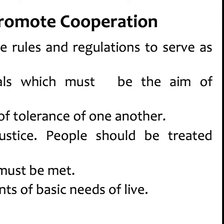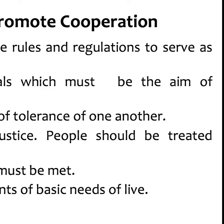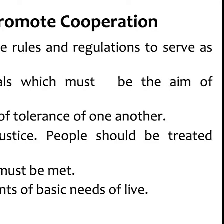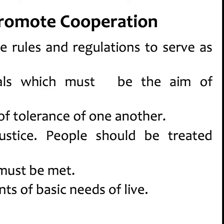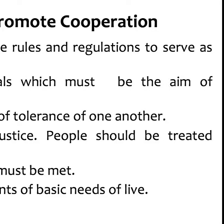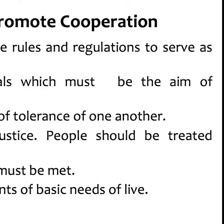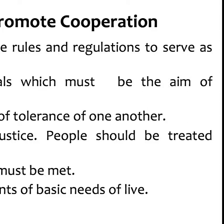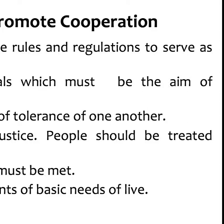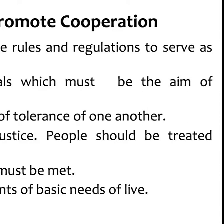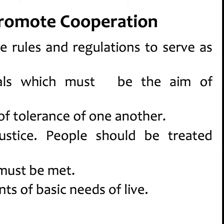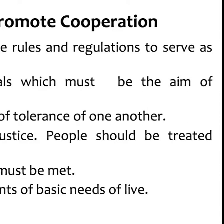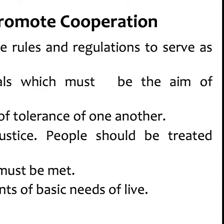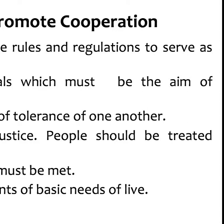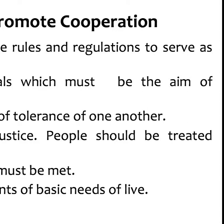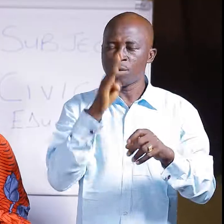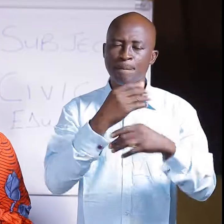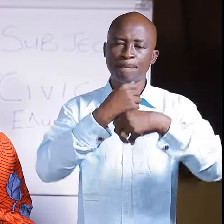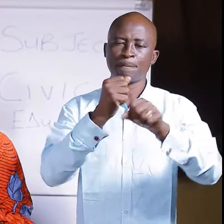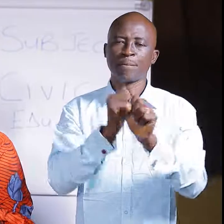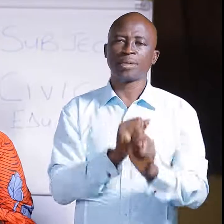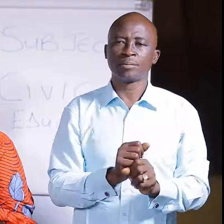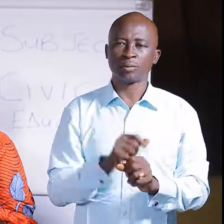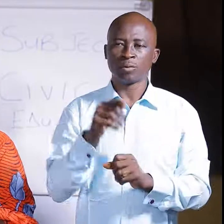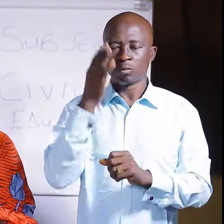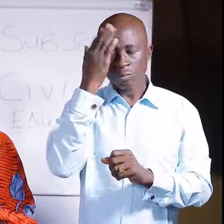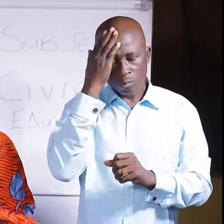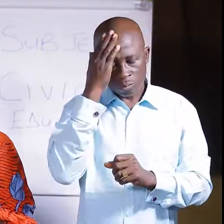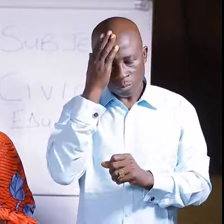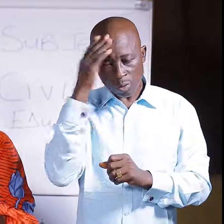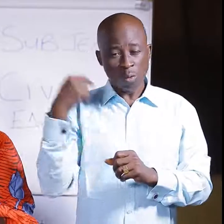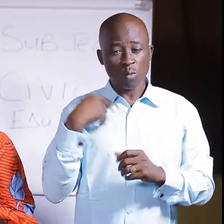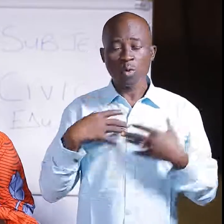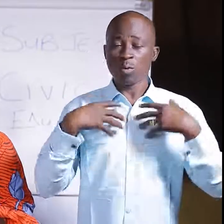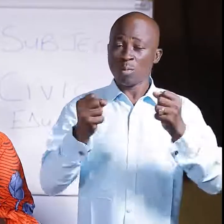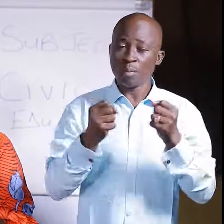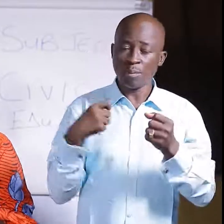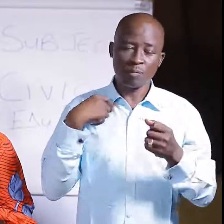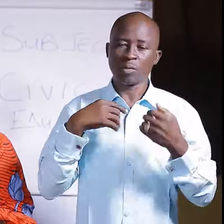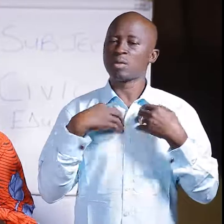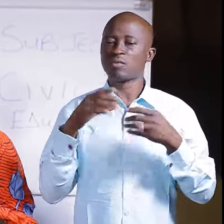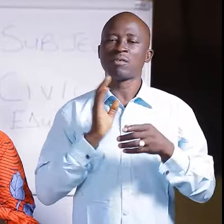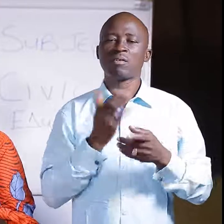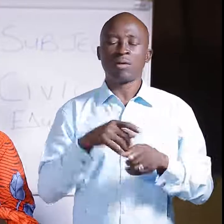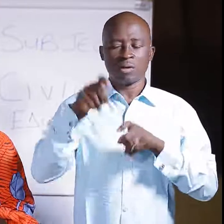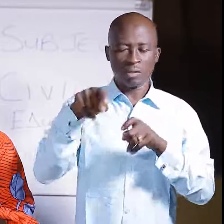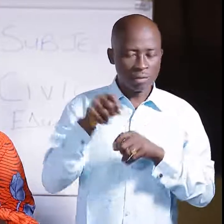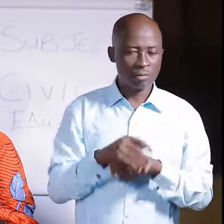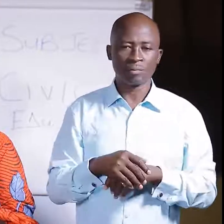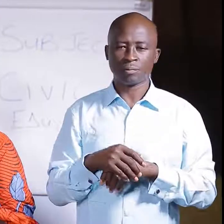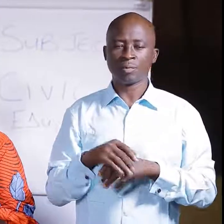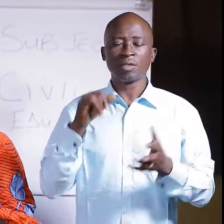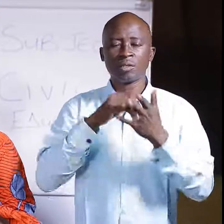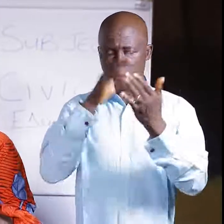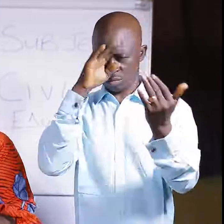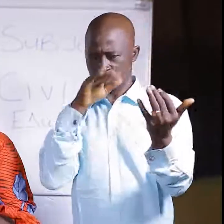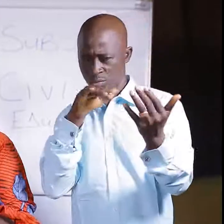need of the people must be met. You know, we as human beings, we have our needs. And it is expected